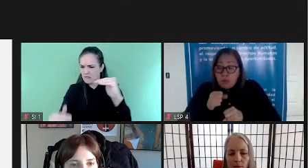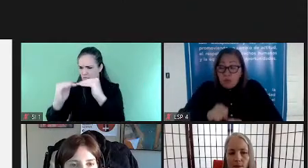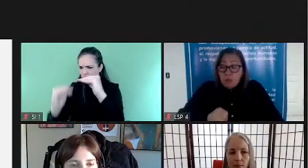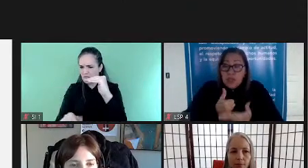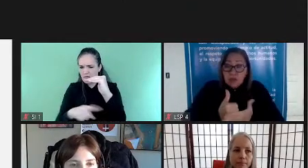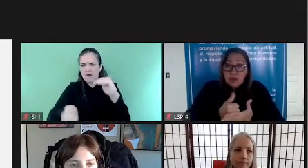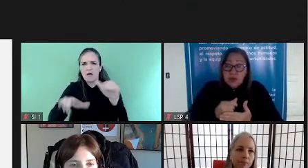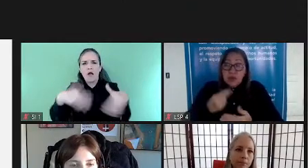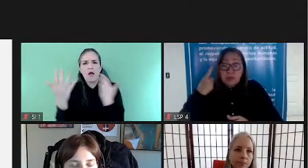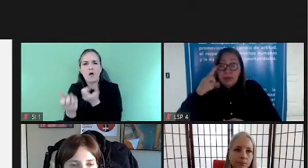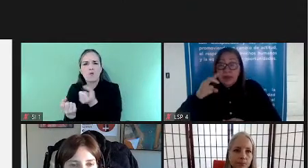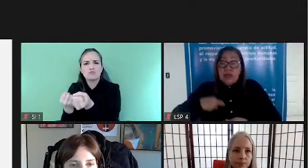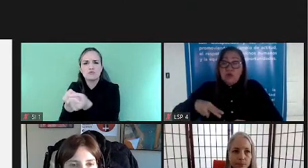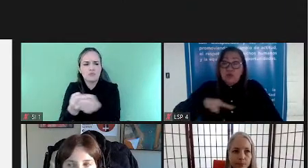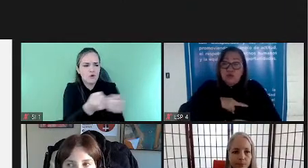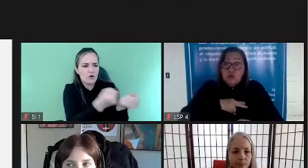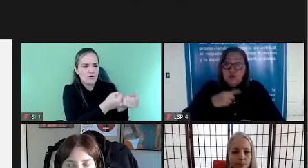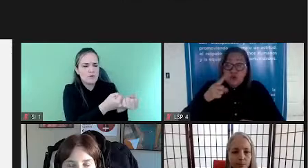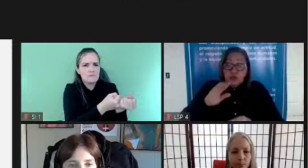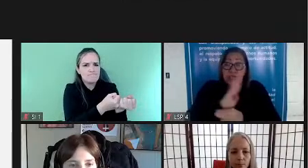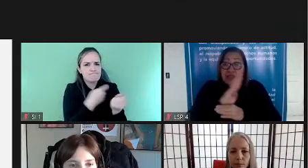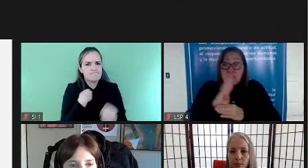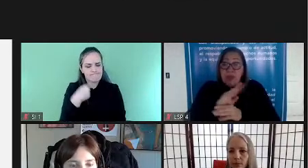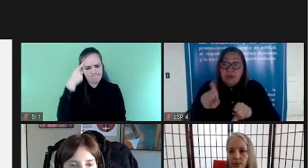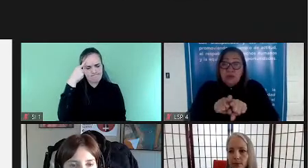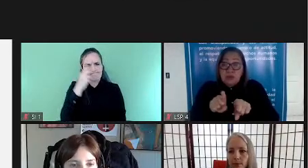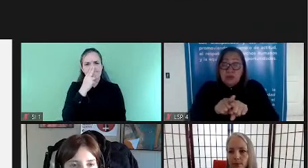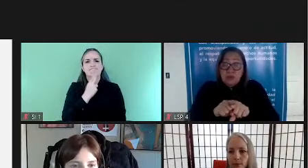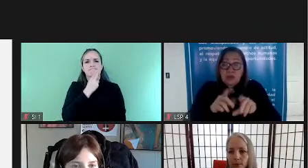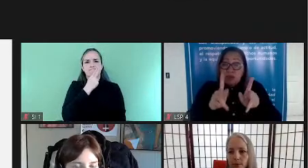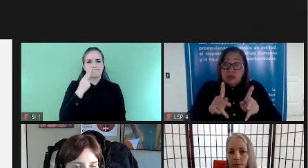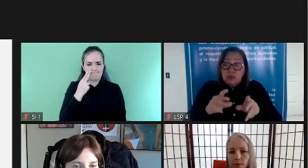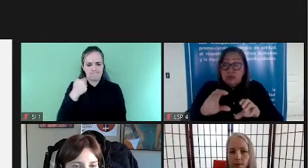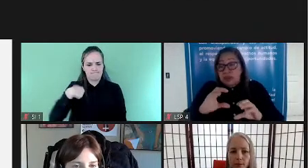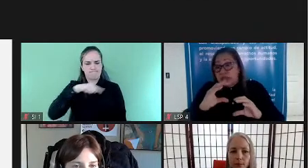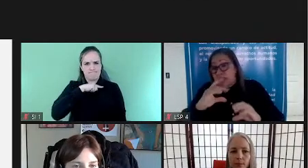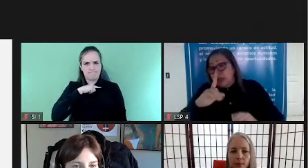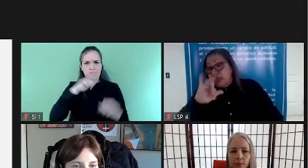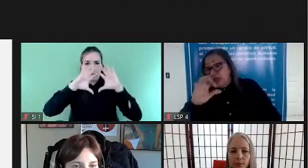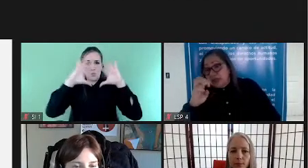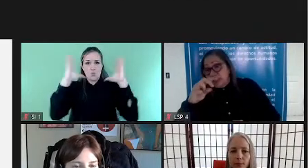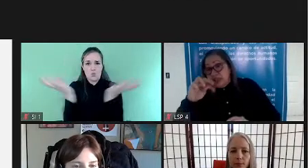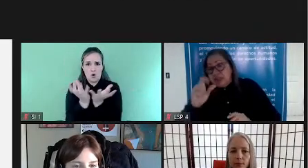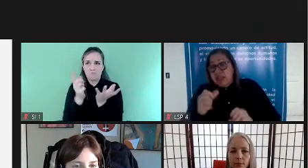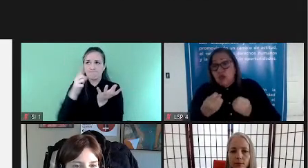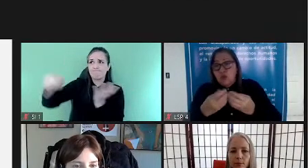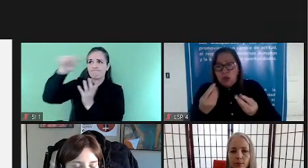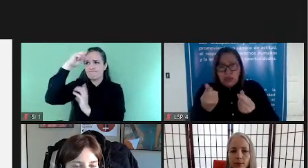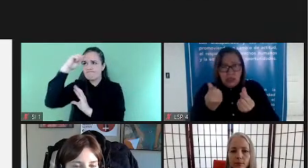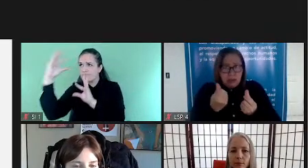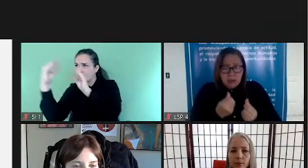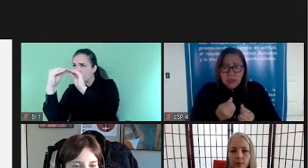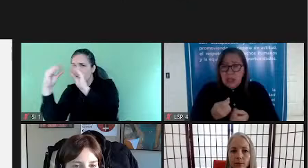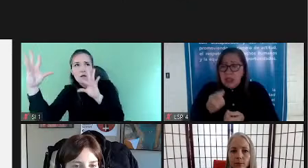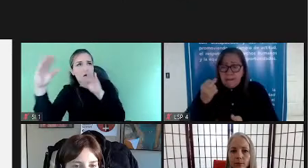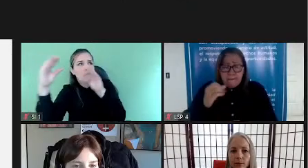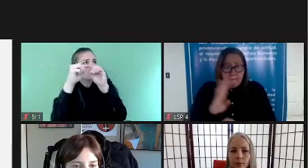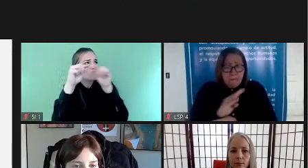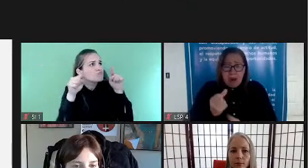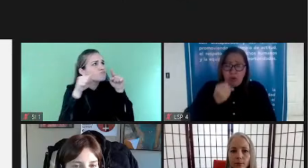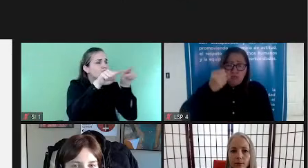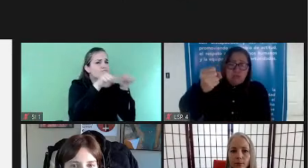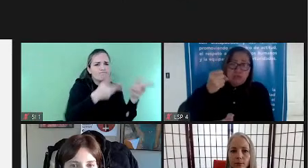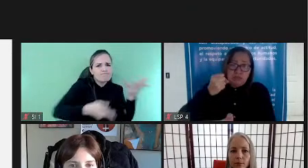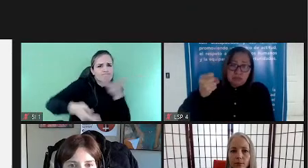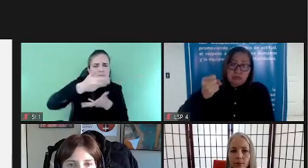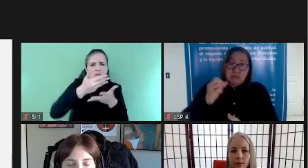persons or vulnerable groups for workers in the bank and for our customers in any investments that the bank